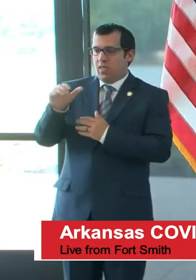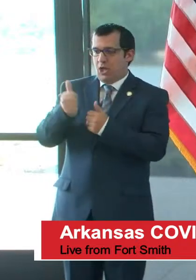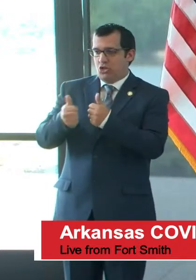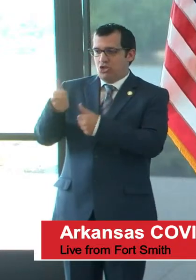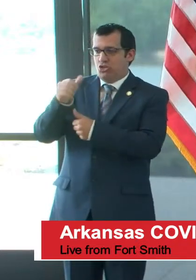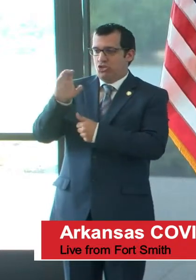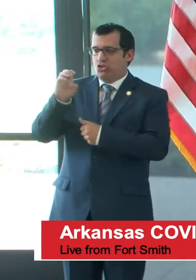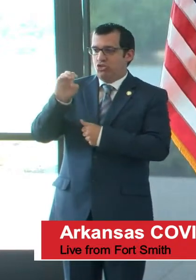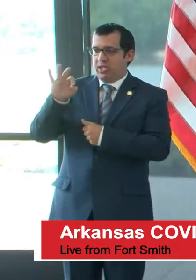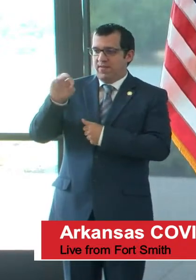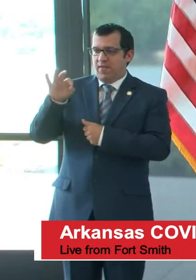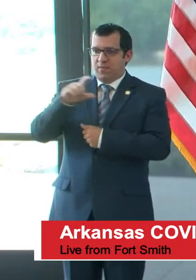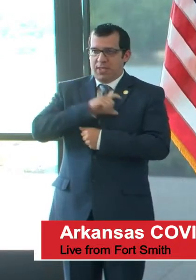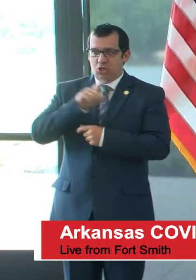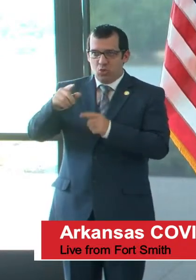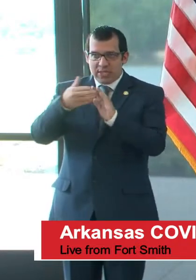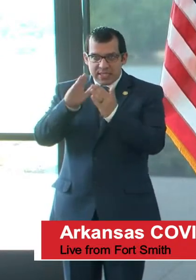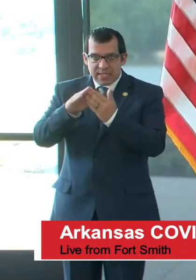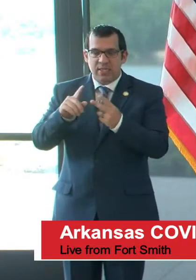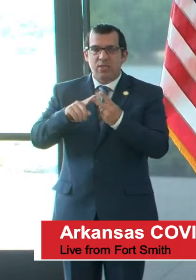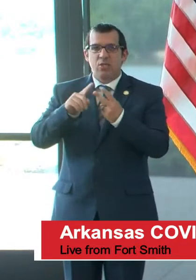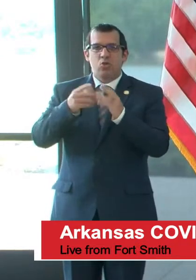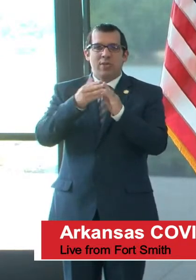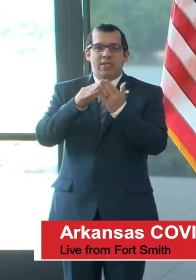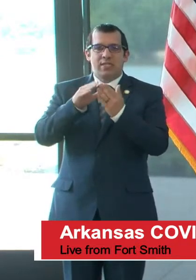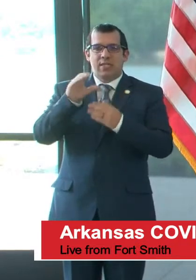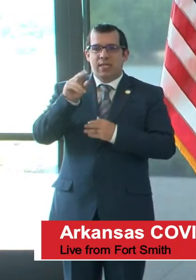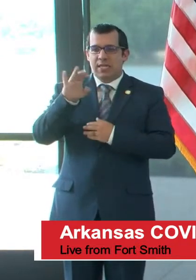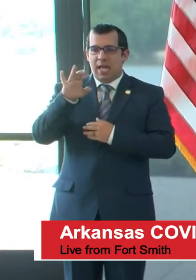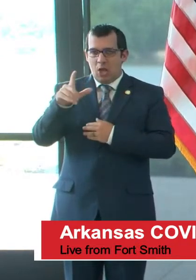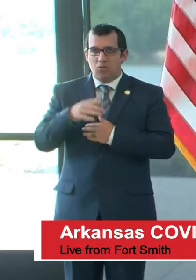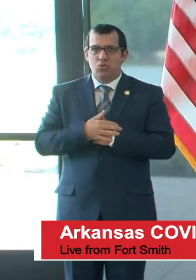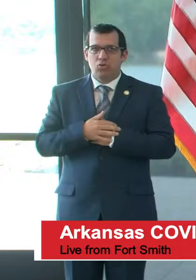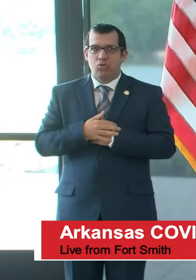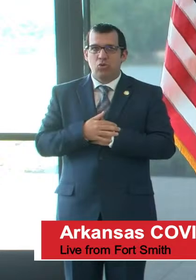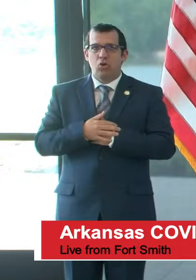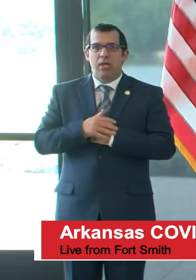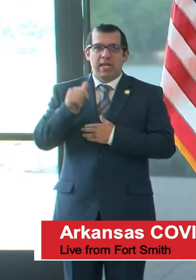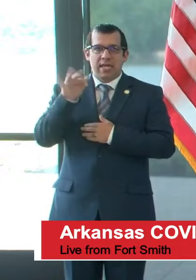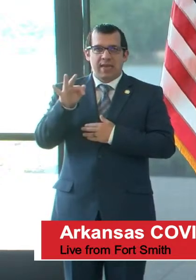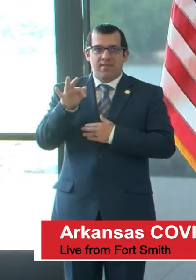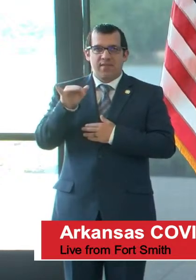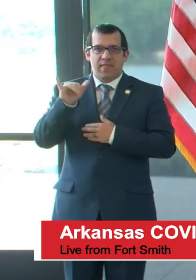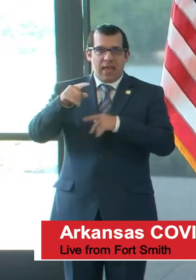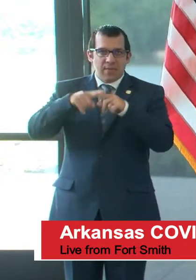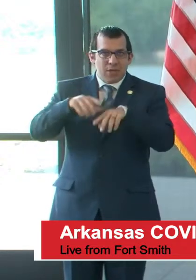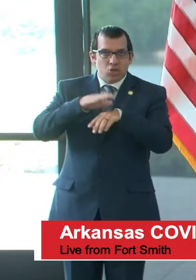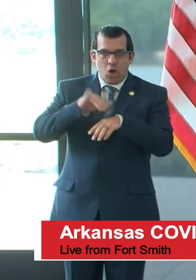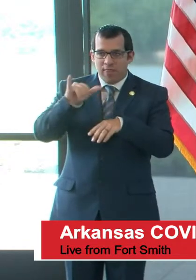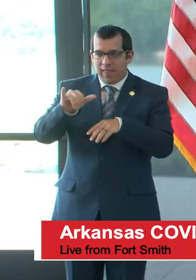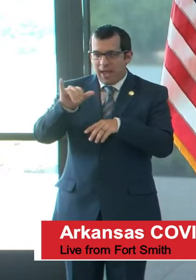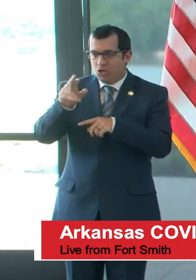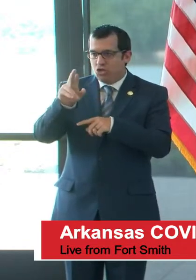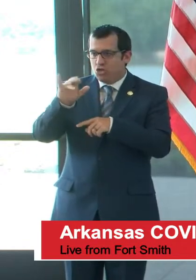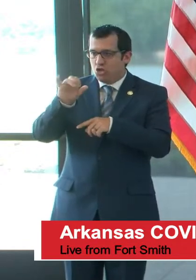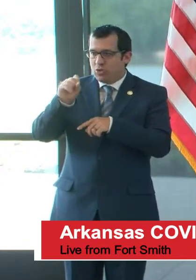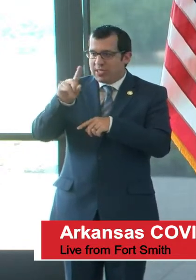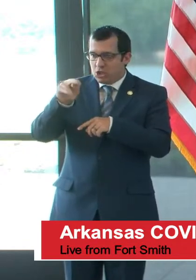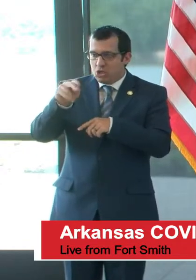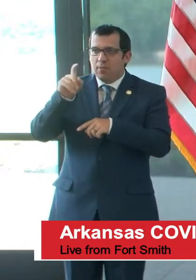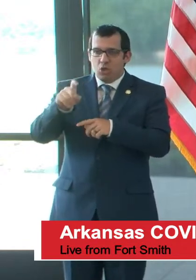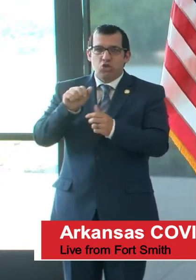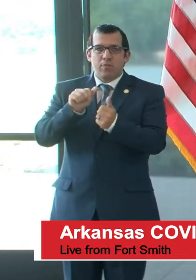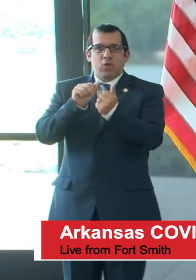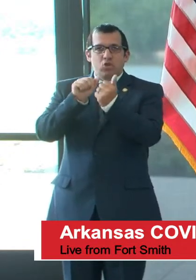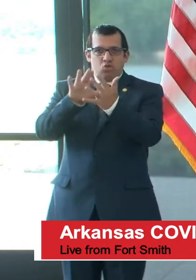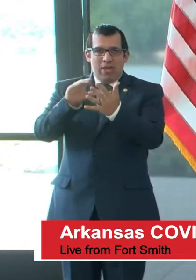police of the city, to the city council. You can, if it's depends upon the jurisdiction, but it should be addressed